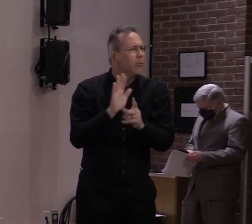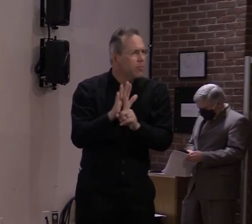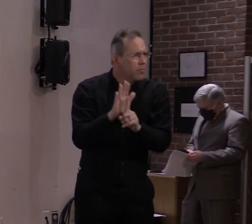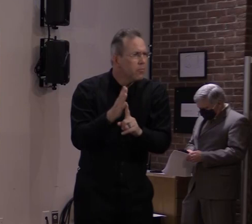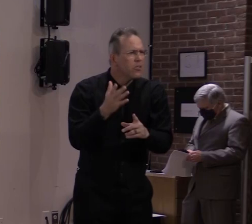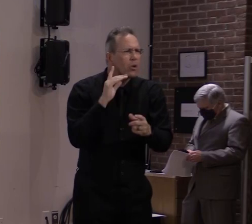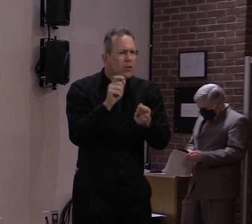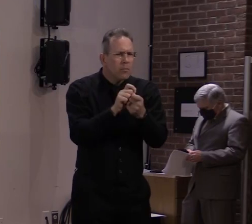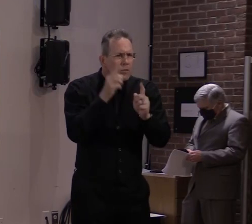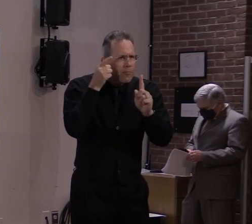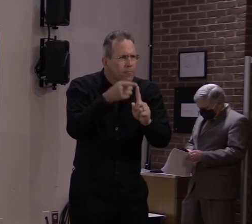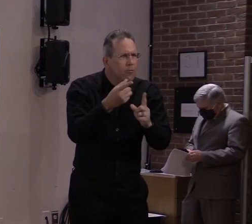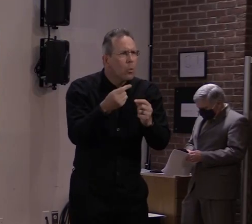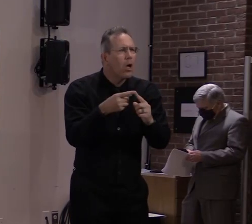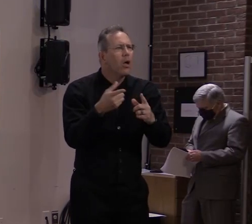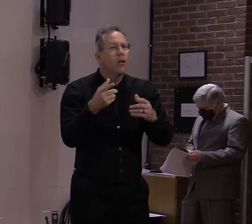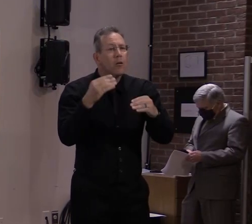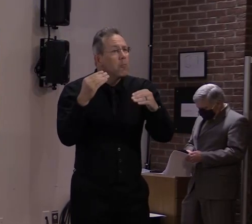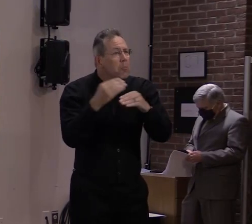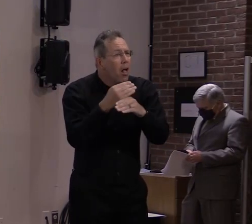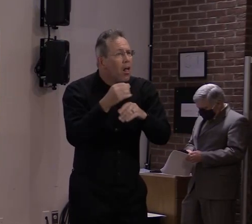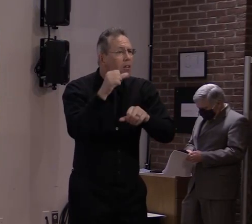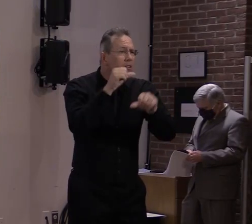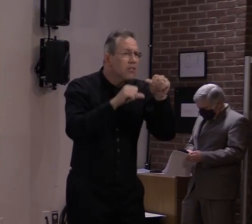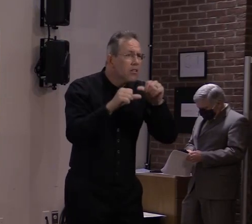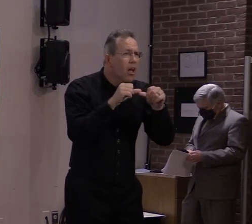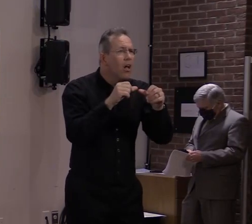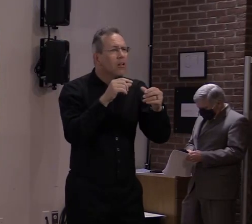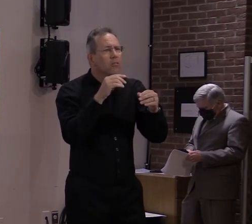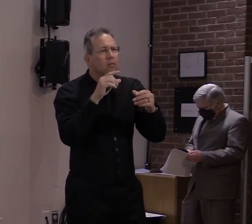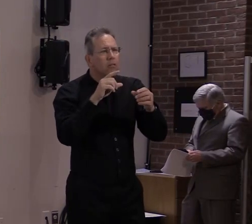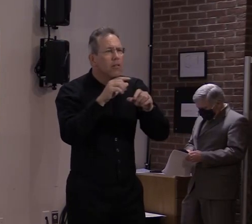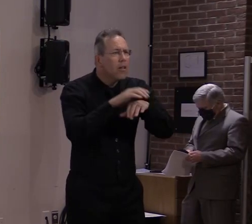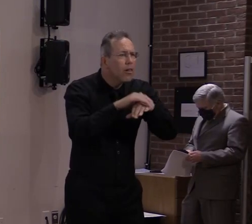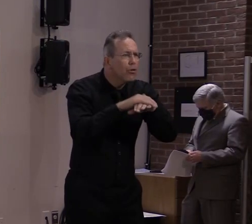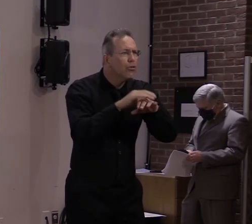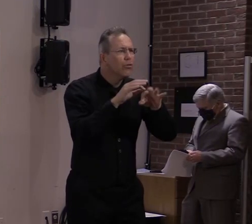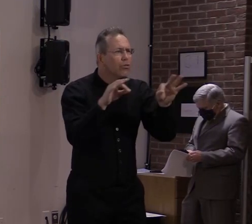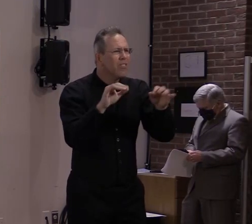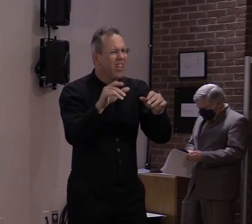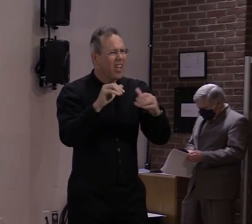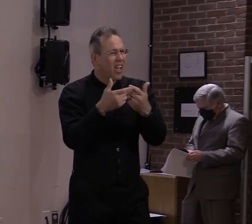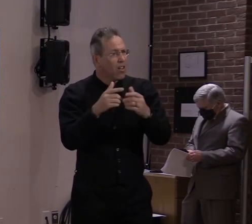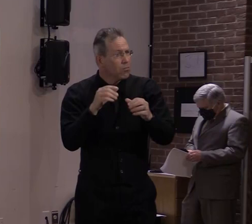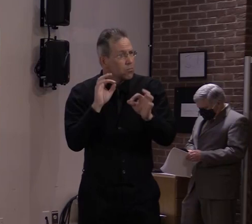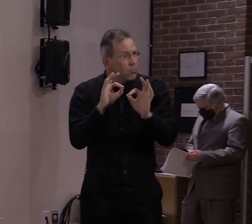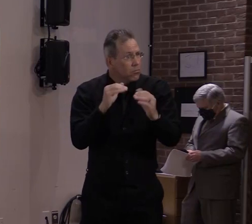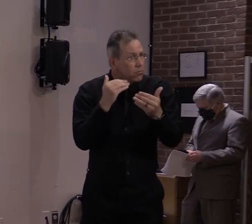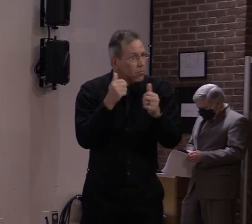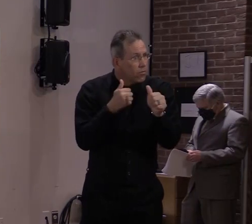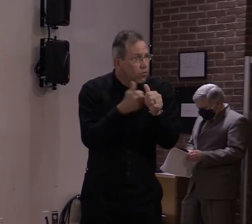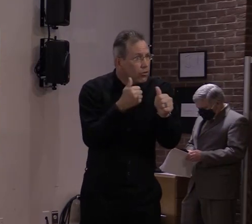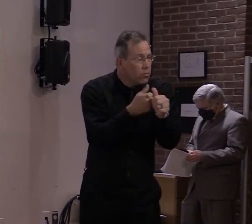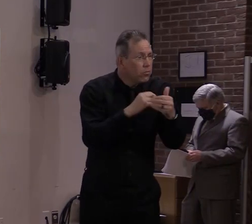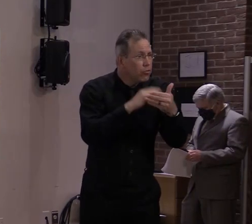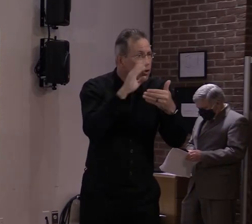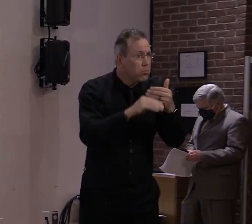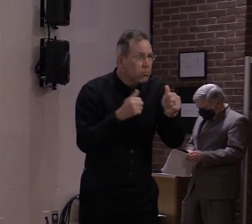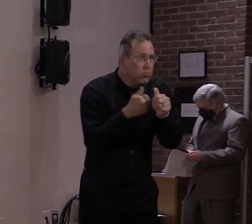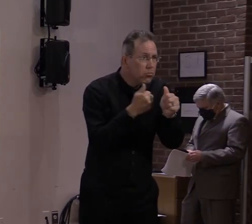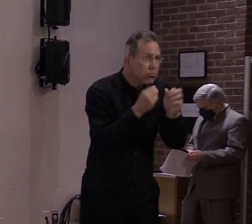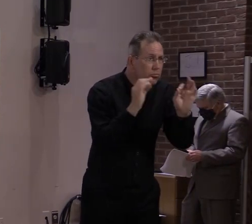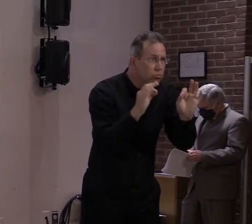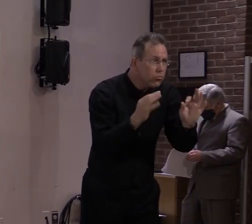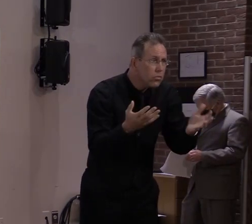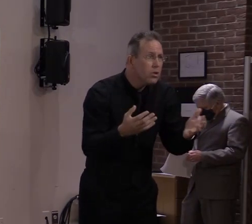reading or math, where districts believe students will need additional direct instruction. A central theme in the academic area was the need